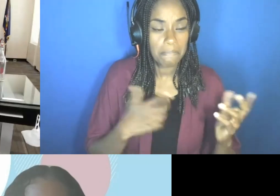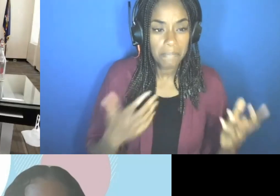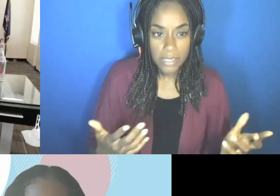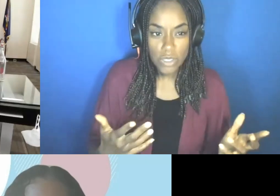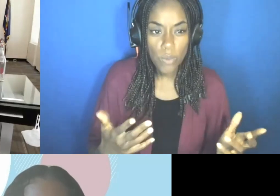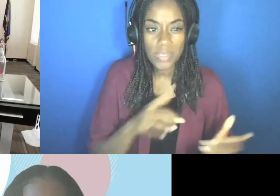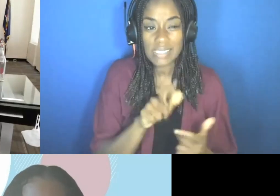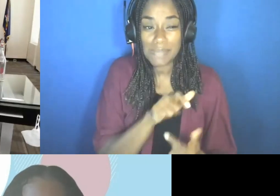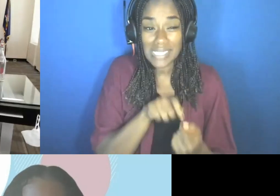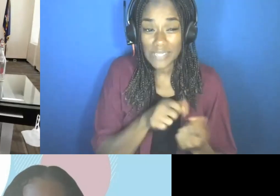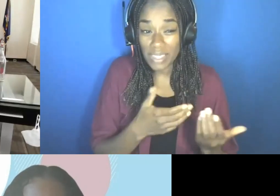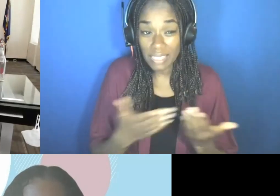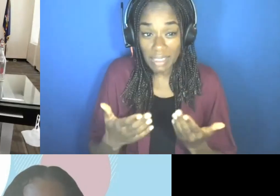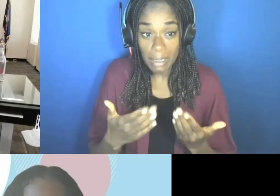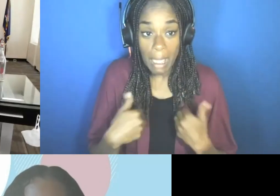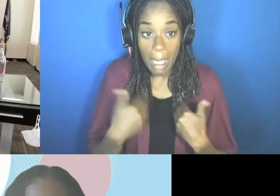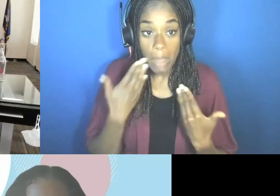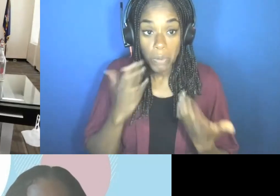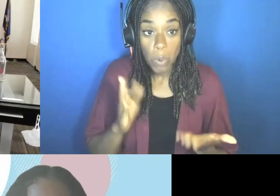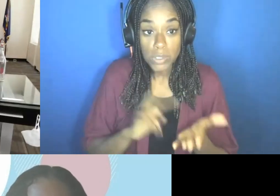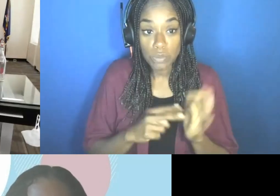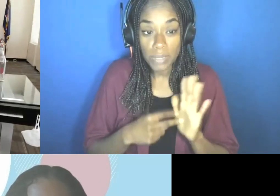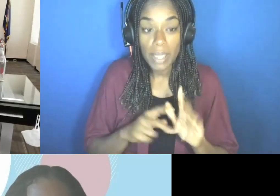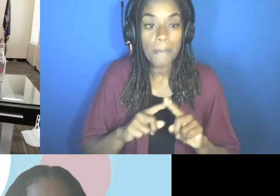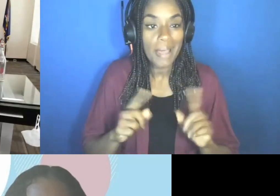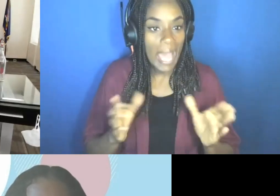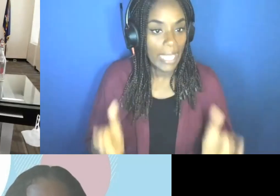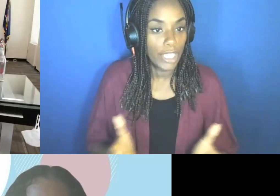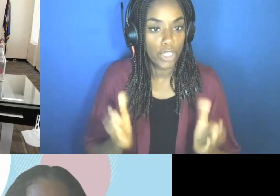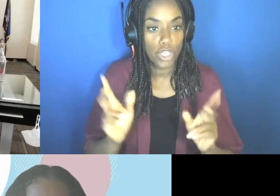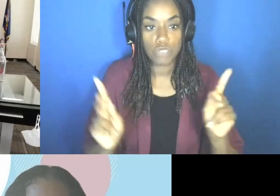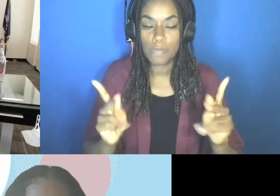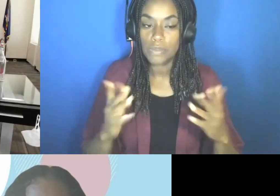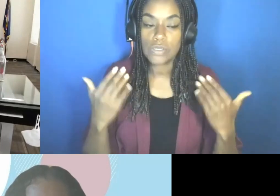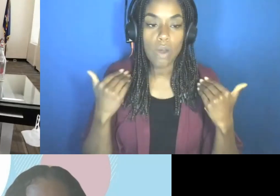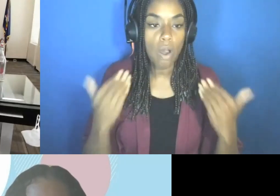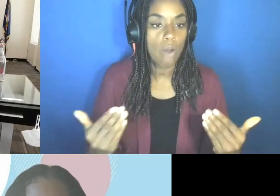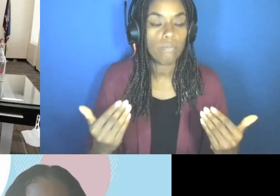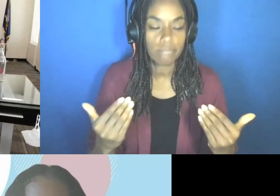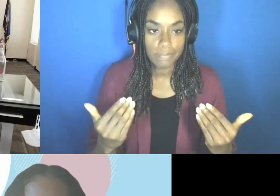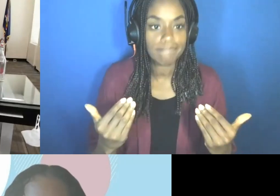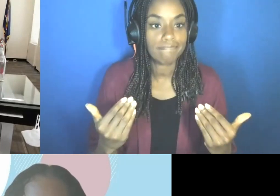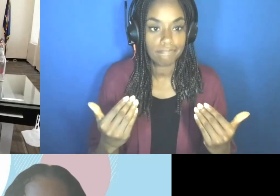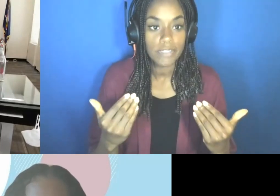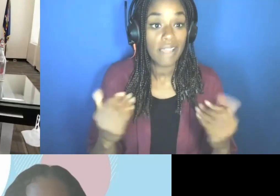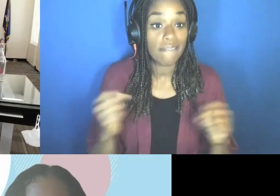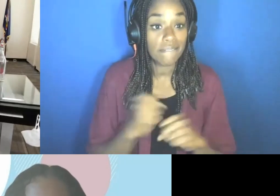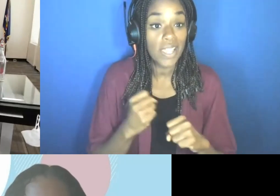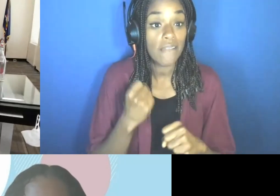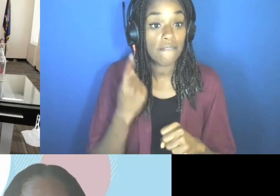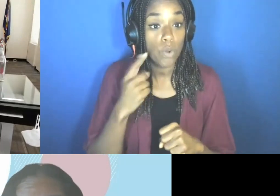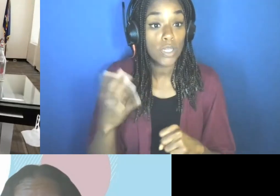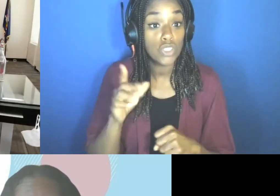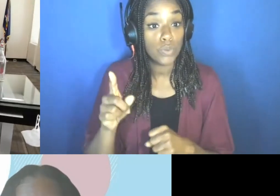thinking of, but I would urge people always to mobilize and fight for what they believe is right. Yeah, I mean, they also and